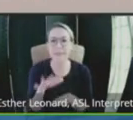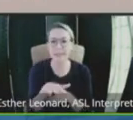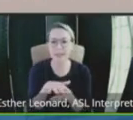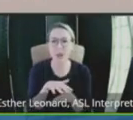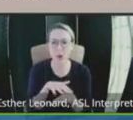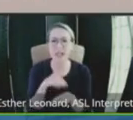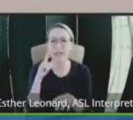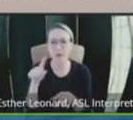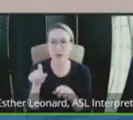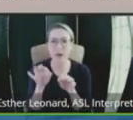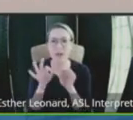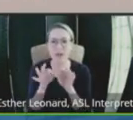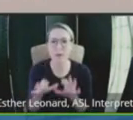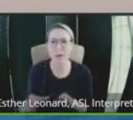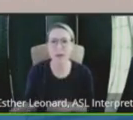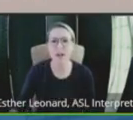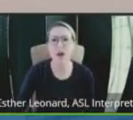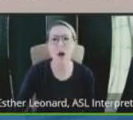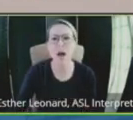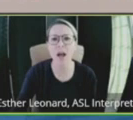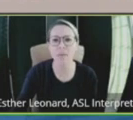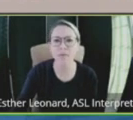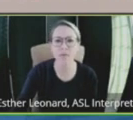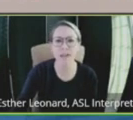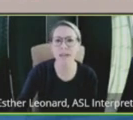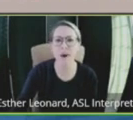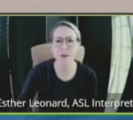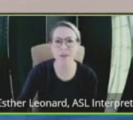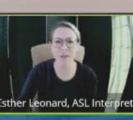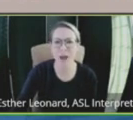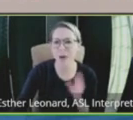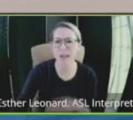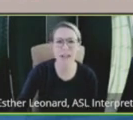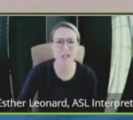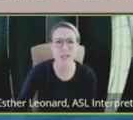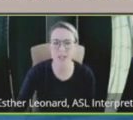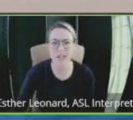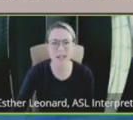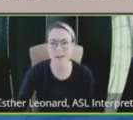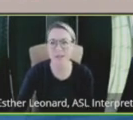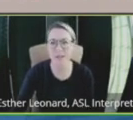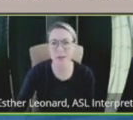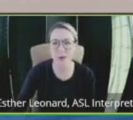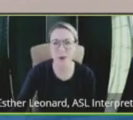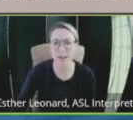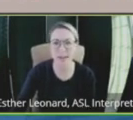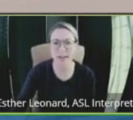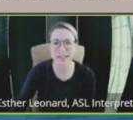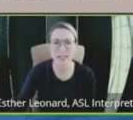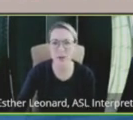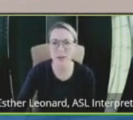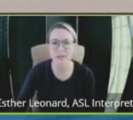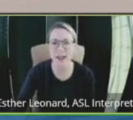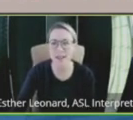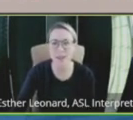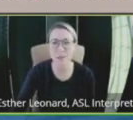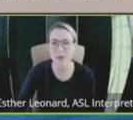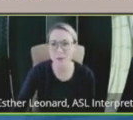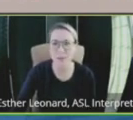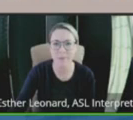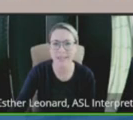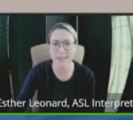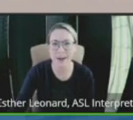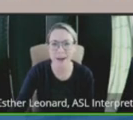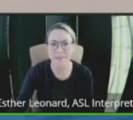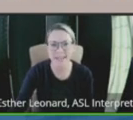you. I will. No, really go with the flow. Yeah, just speak normally. It's totally okay. Fine. The